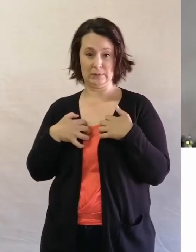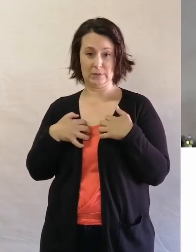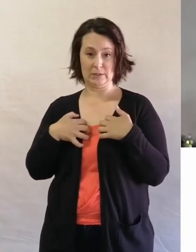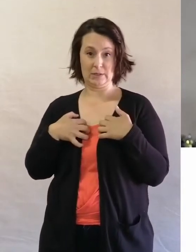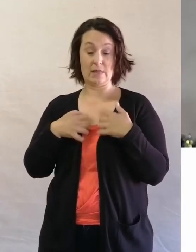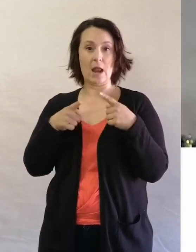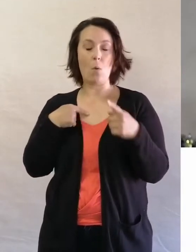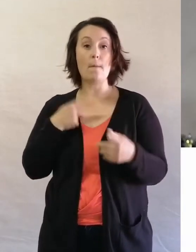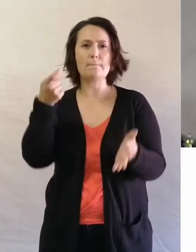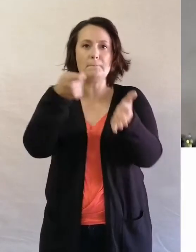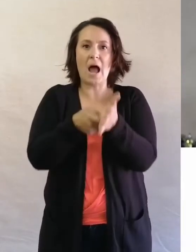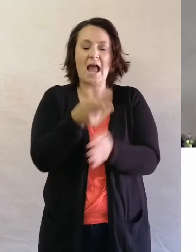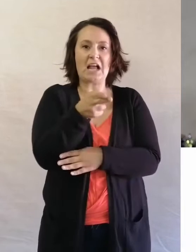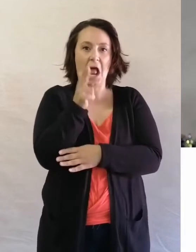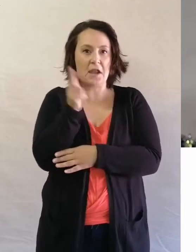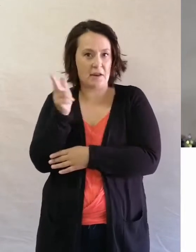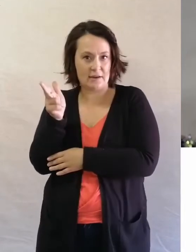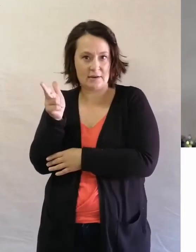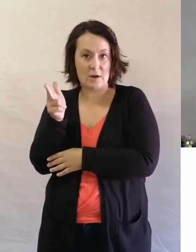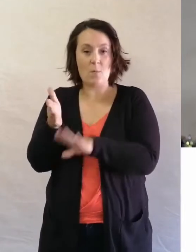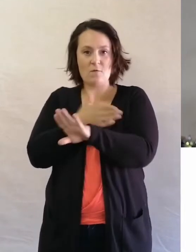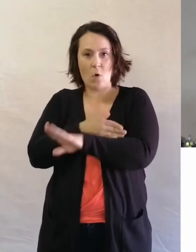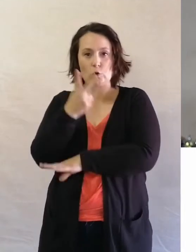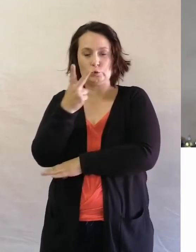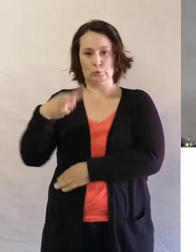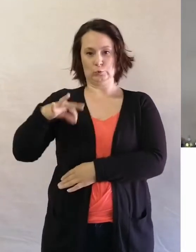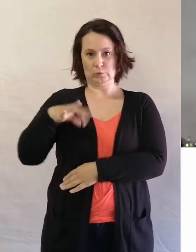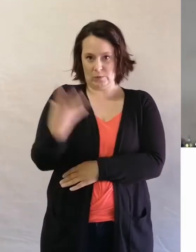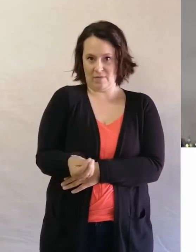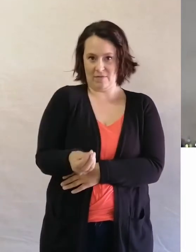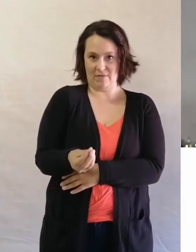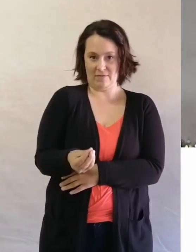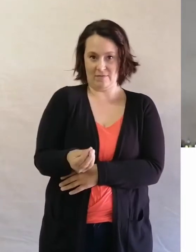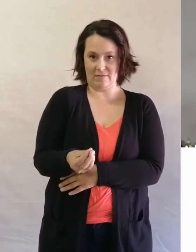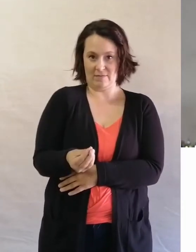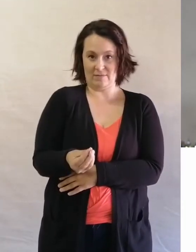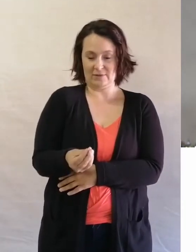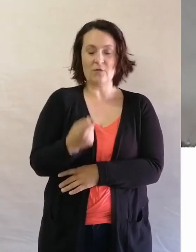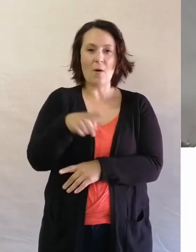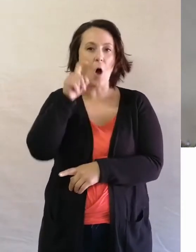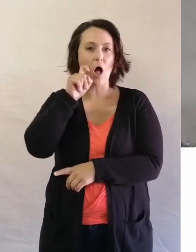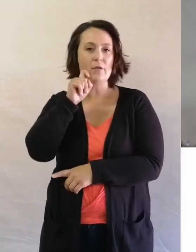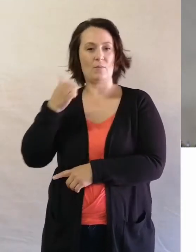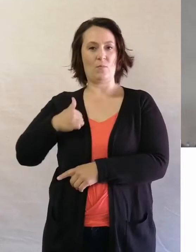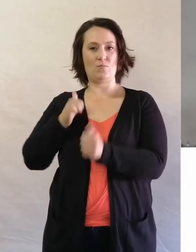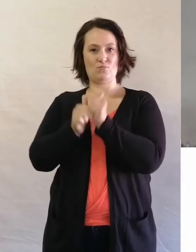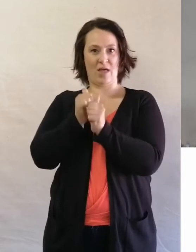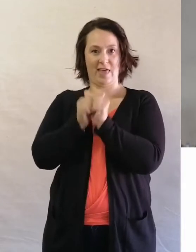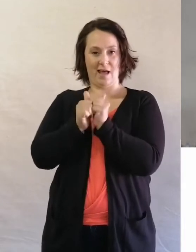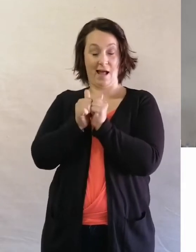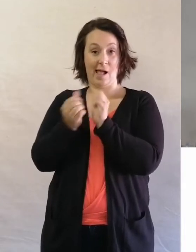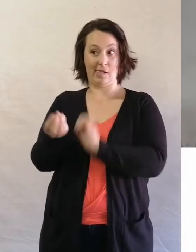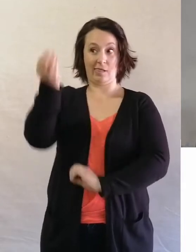some guns. We'd had two little daughters before that, and I think it was because she had an older brother that, you know, traumatized